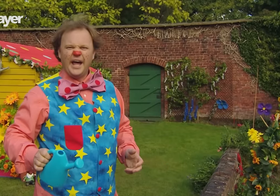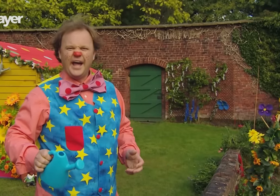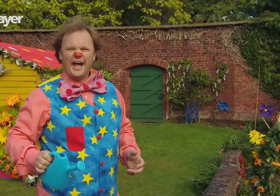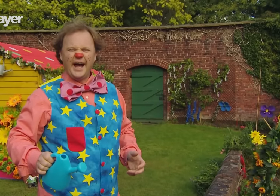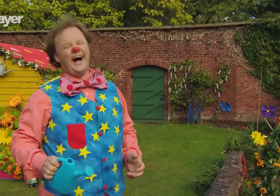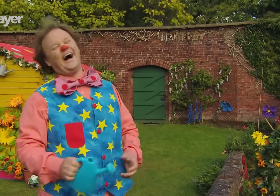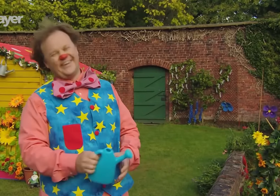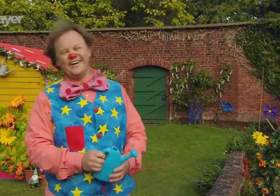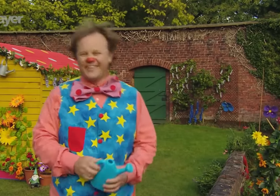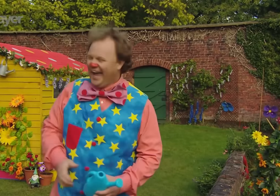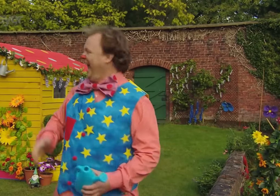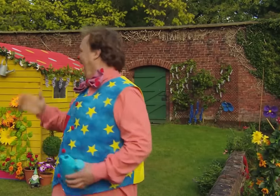Tumble?